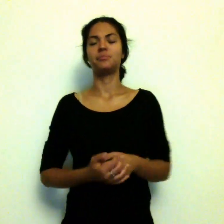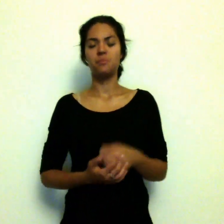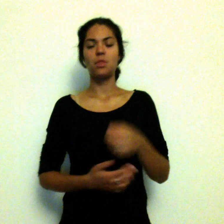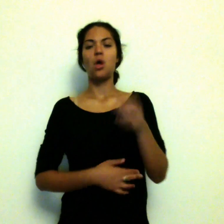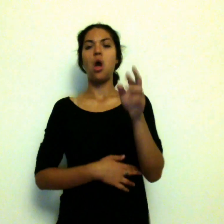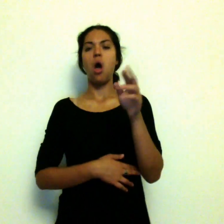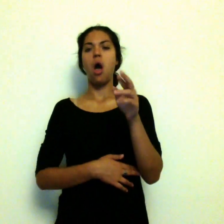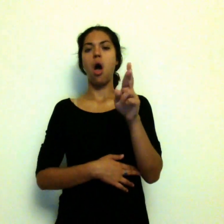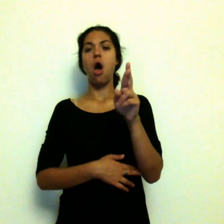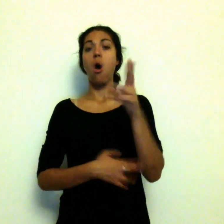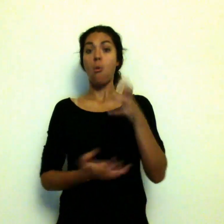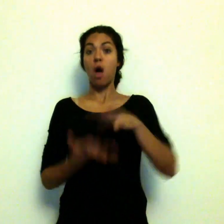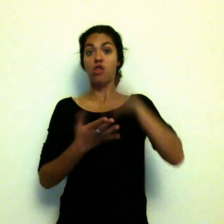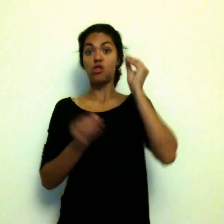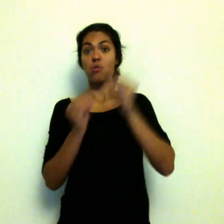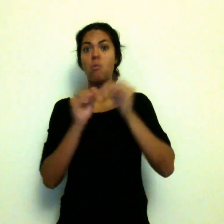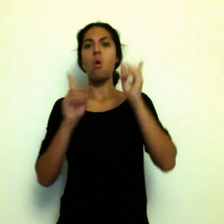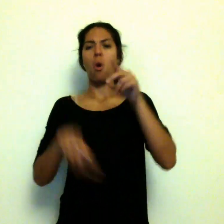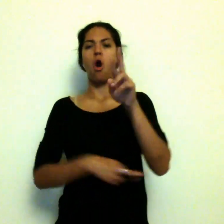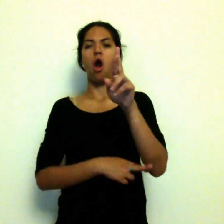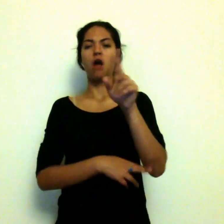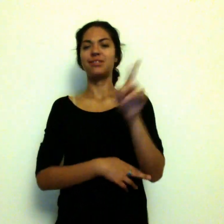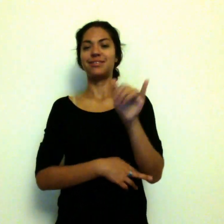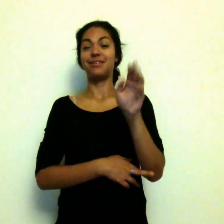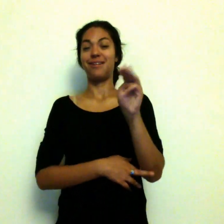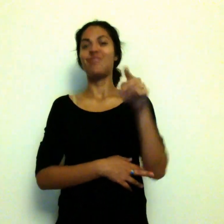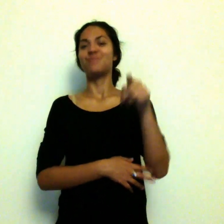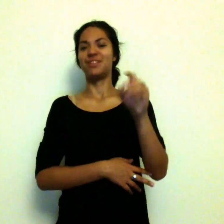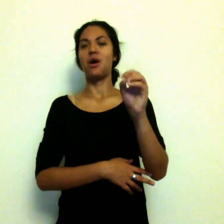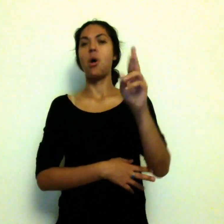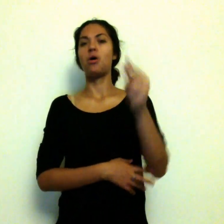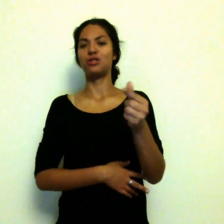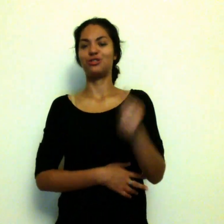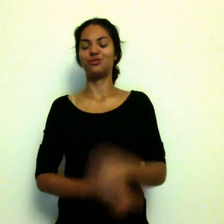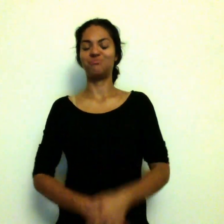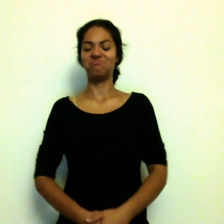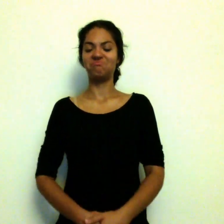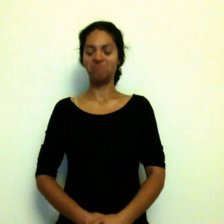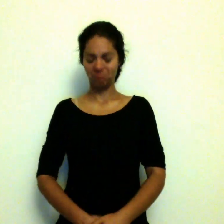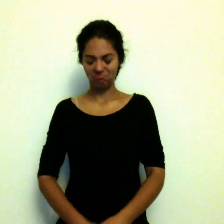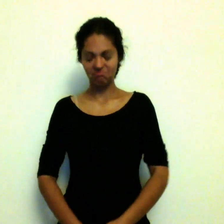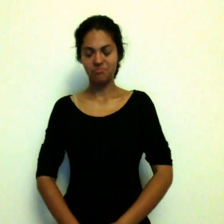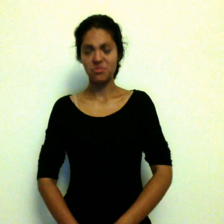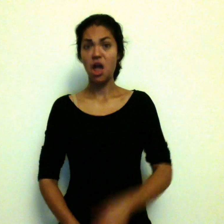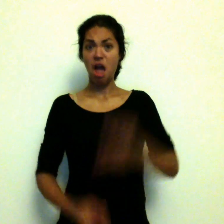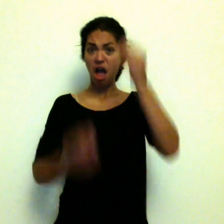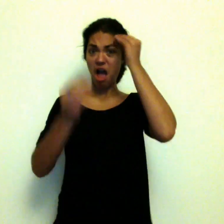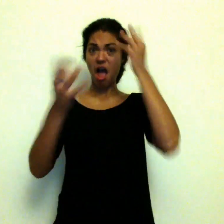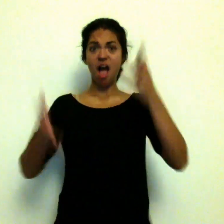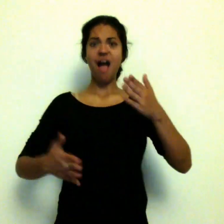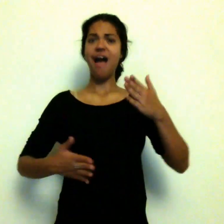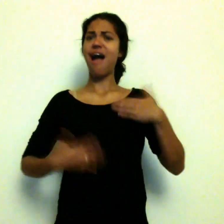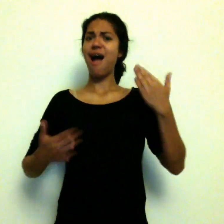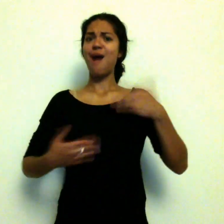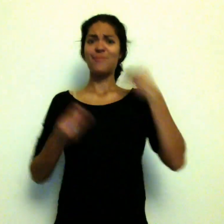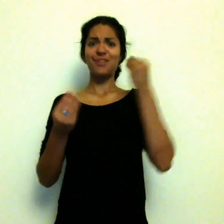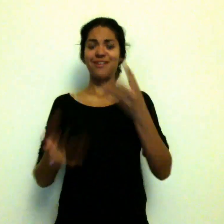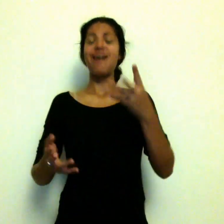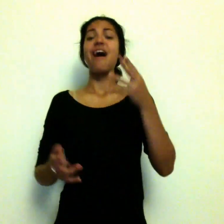rzim.org. We're pleased to announce that Ravi now has his very own Roku channel. You can watch Ravi's television program,